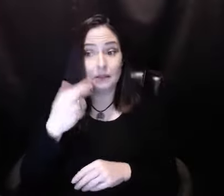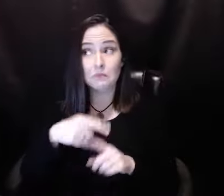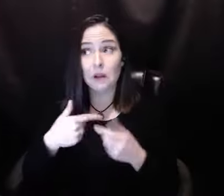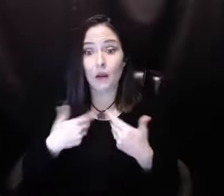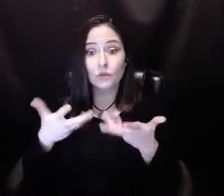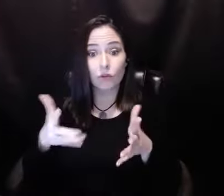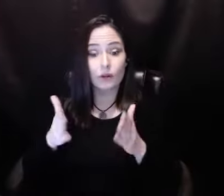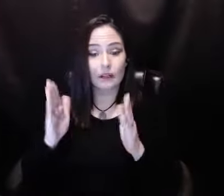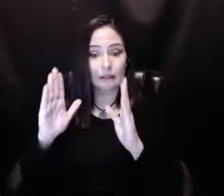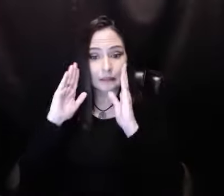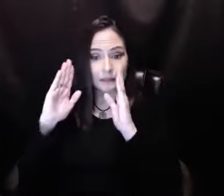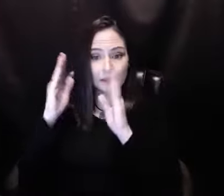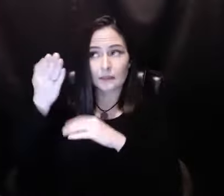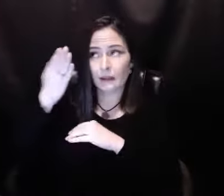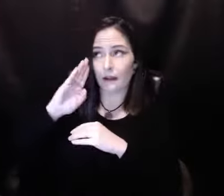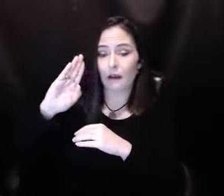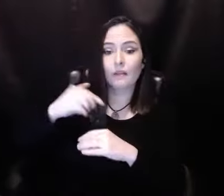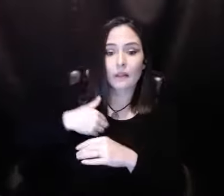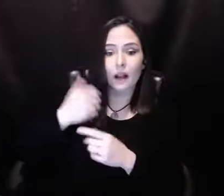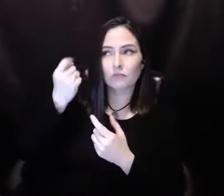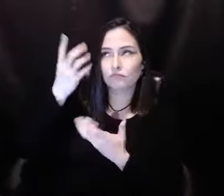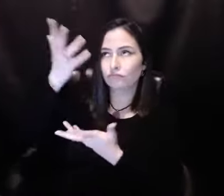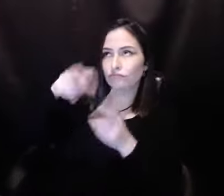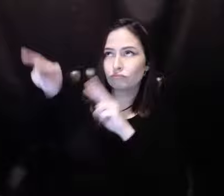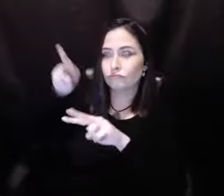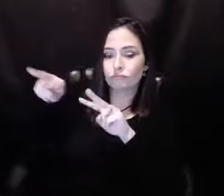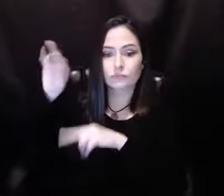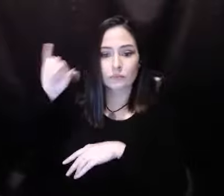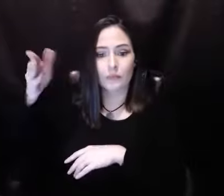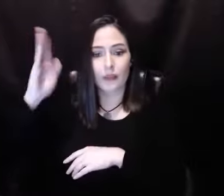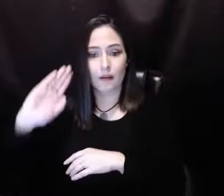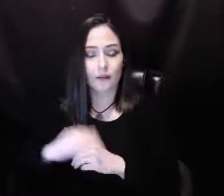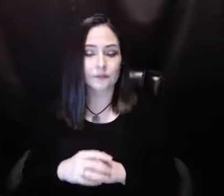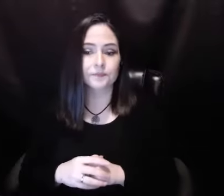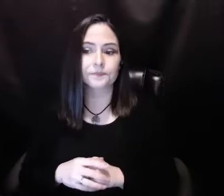And without knowing it, I was already listening to the God of my understanding.